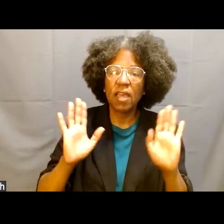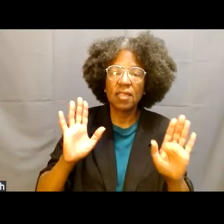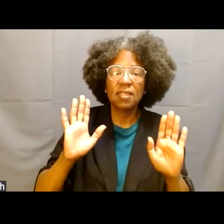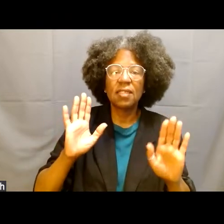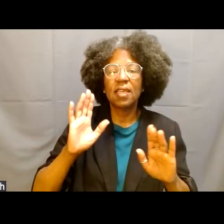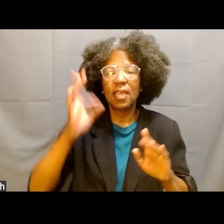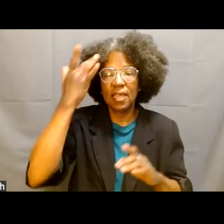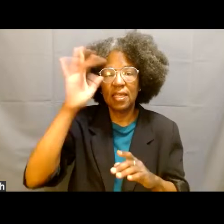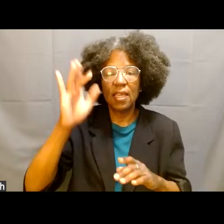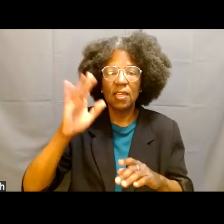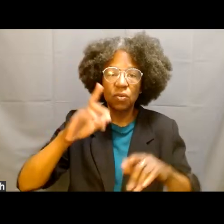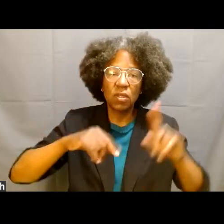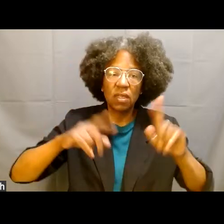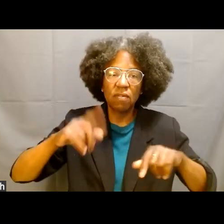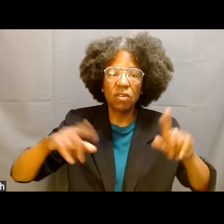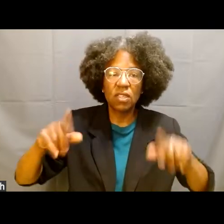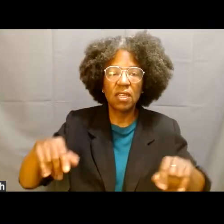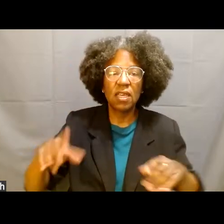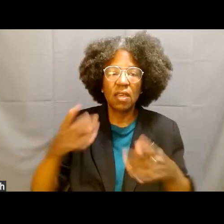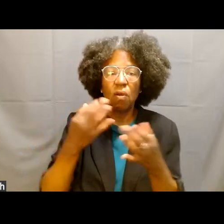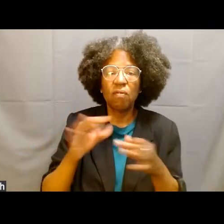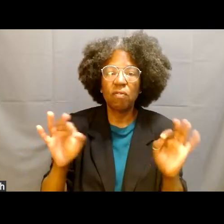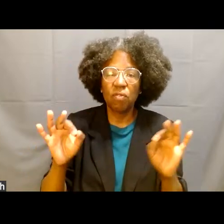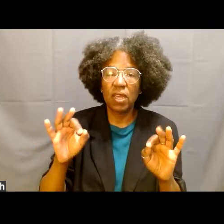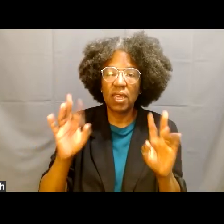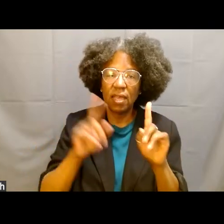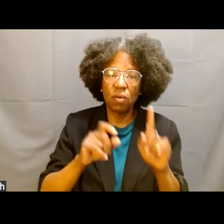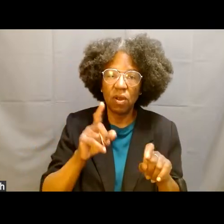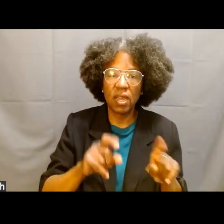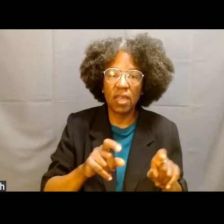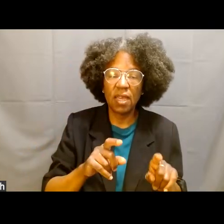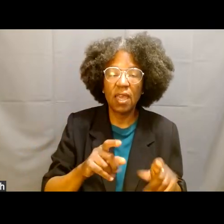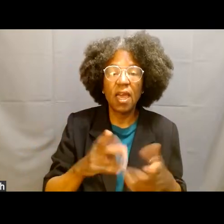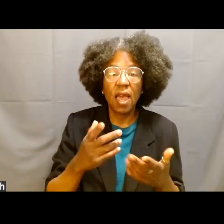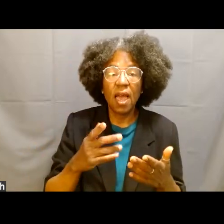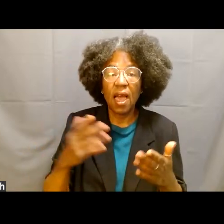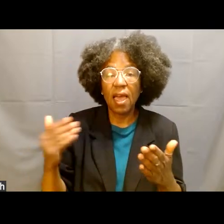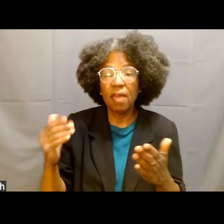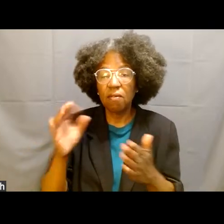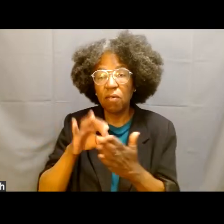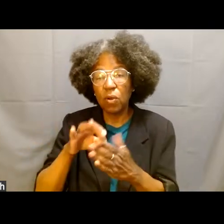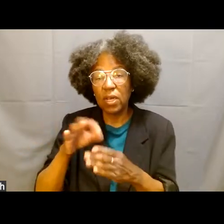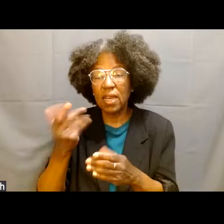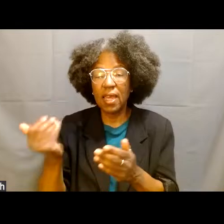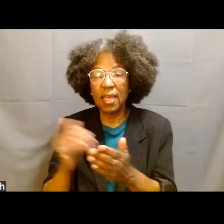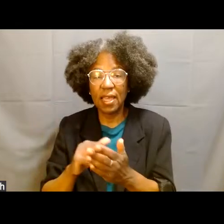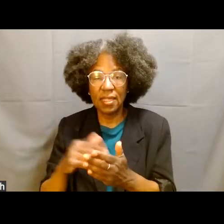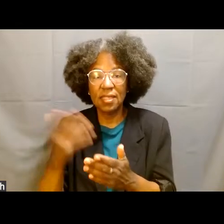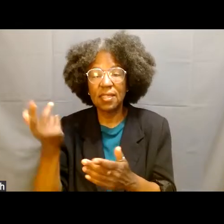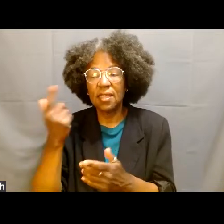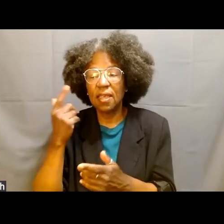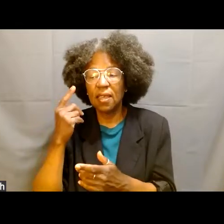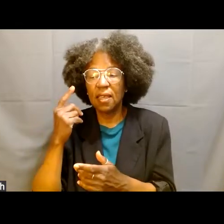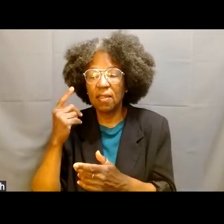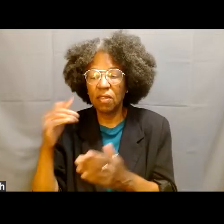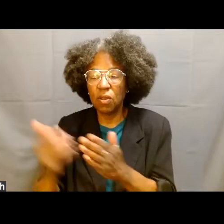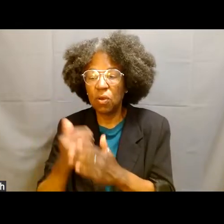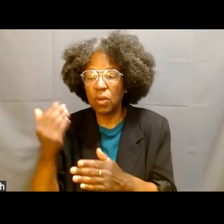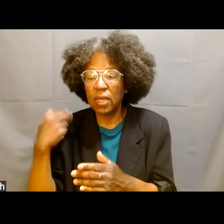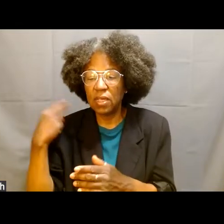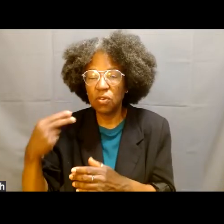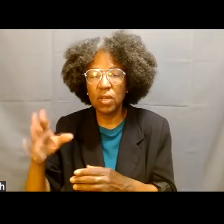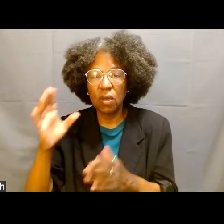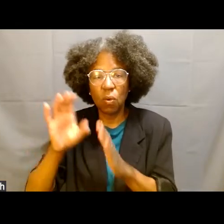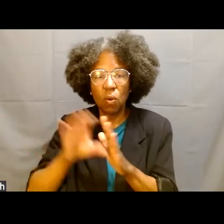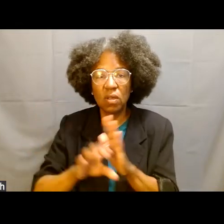inquiry. I voted against the new U.S. history course, not out of disdain for our teachers, but because I saw gaps